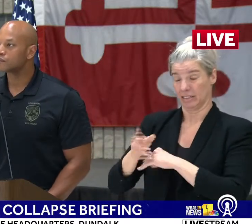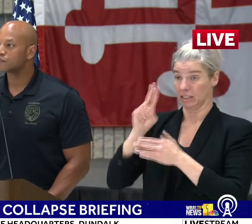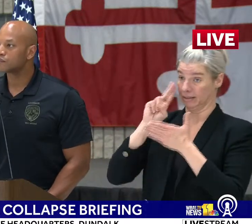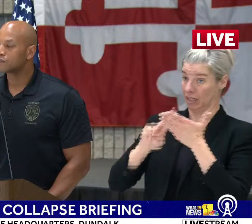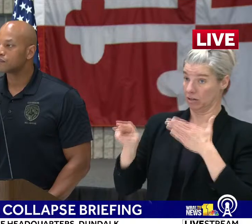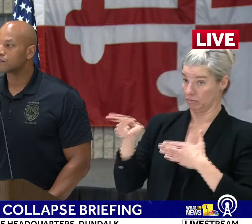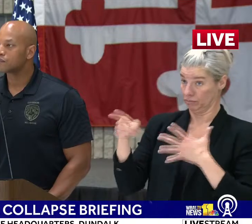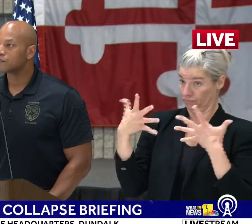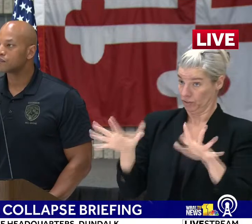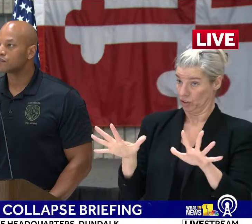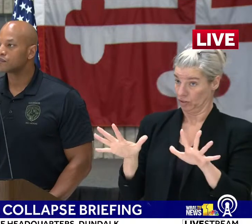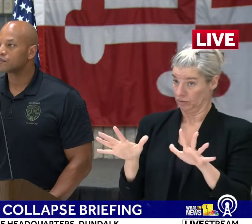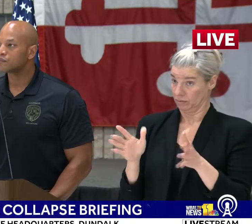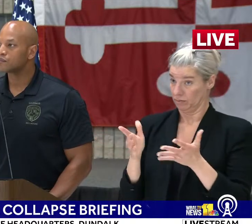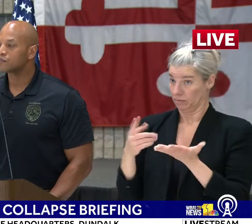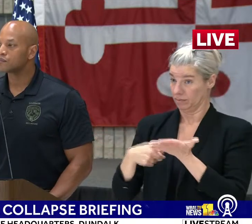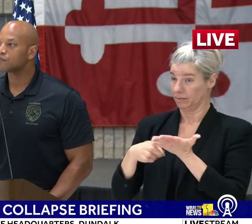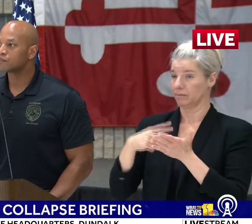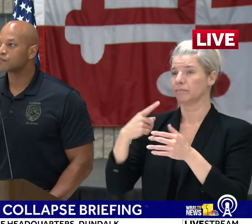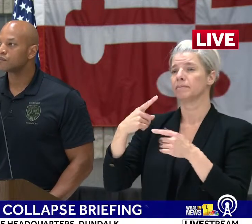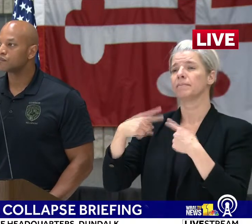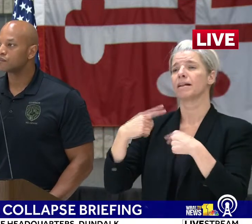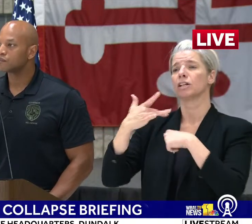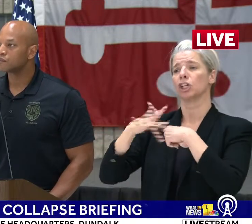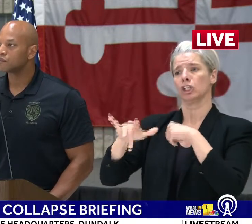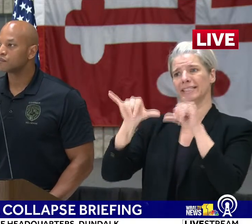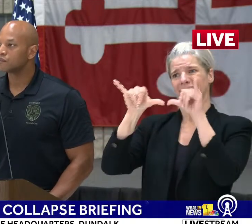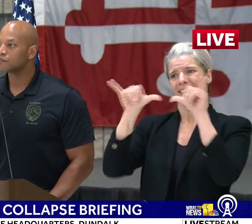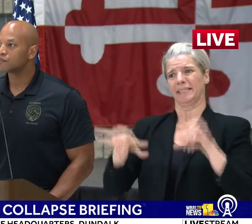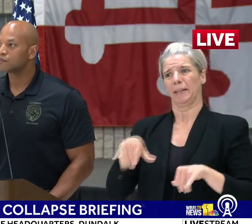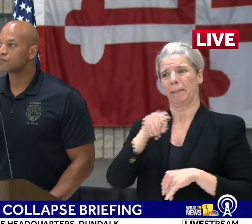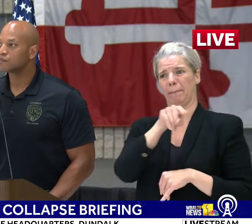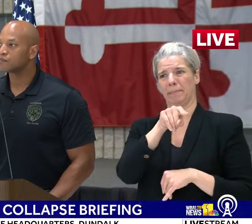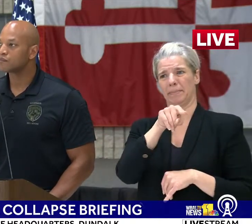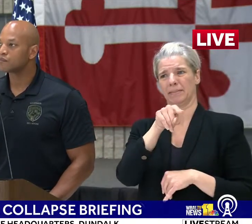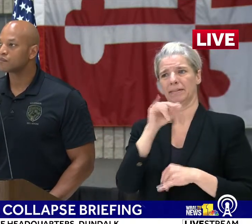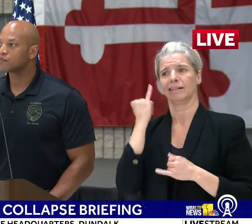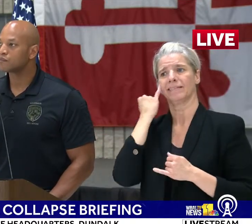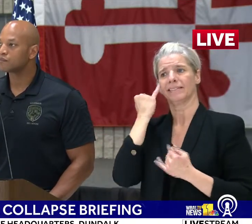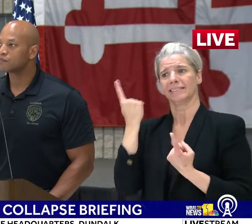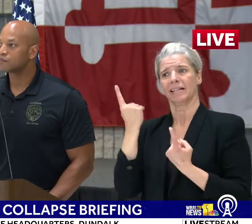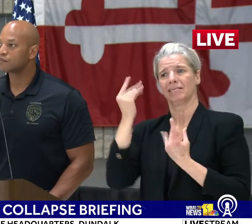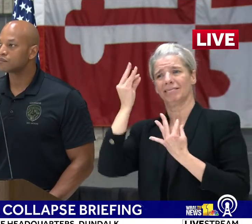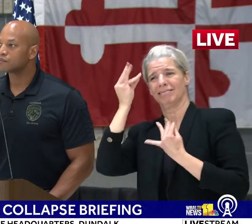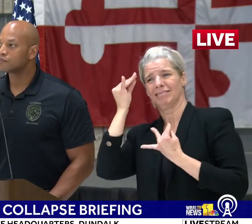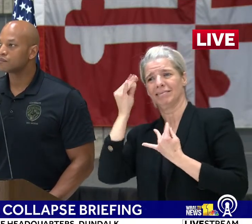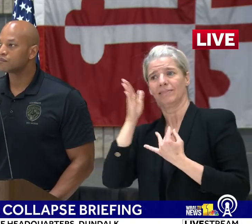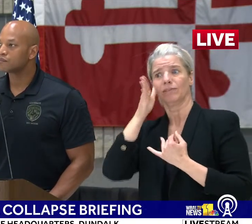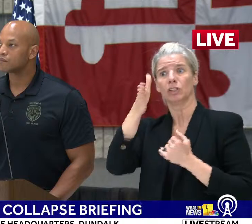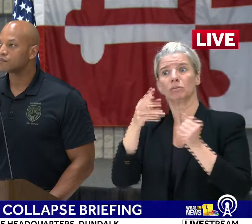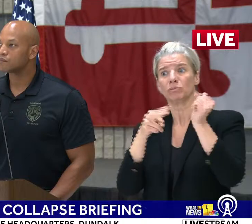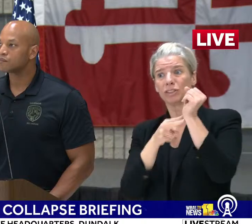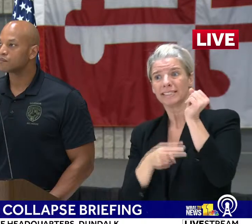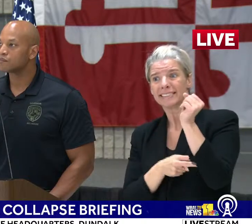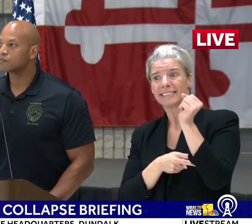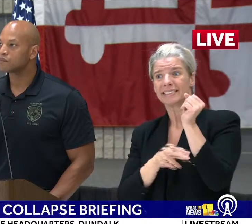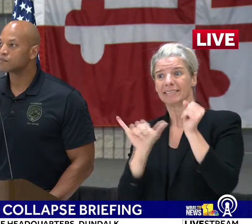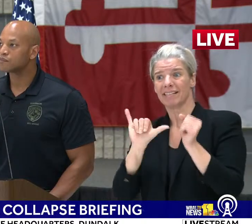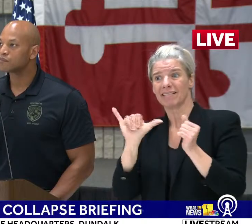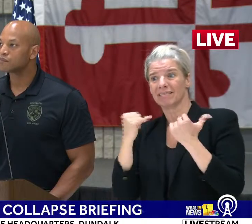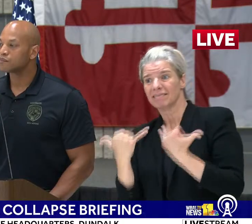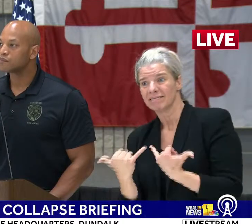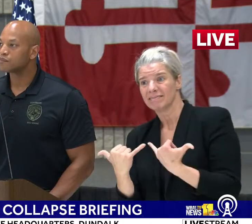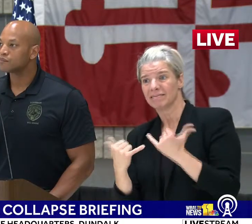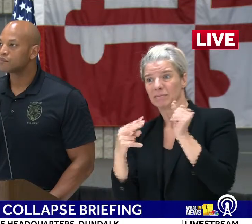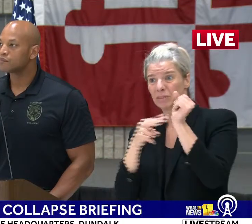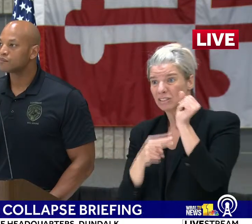about, you were asked about early warning systems and whether that might be a thing to consider in any future bridges and also currently existing bridges. Can we get an